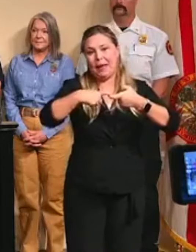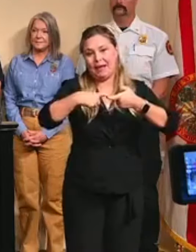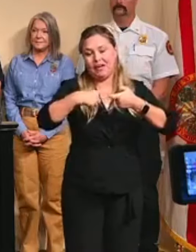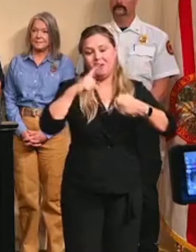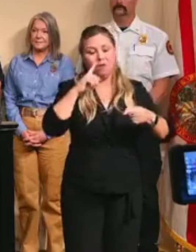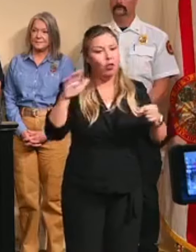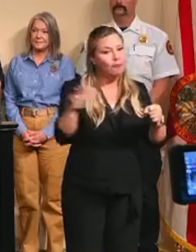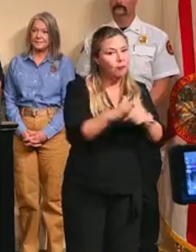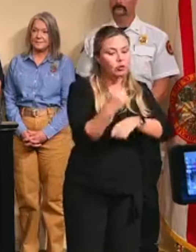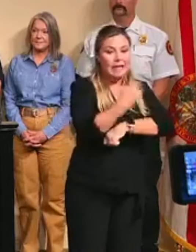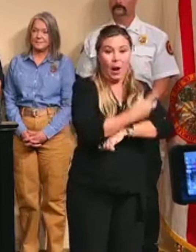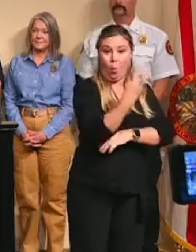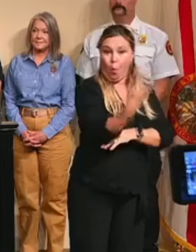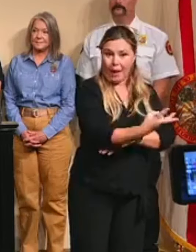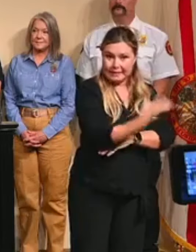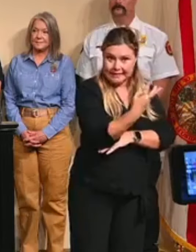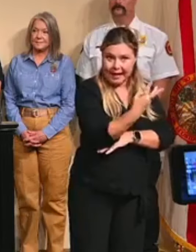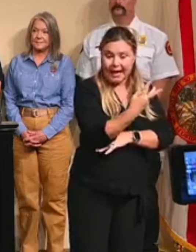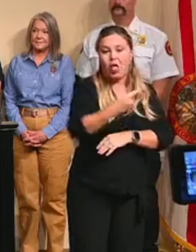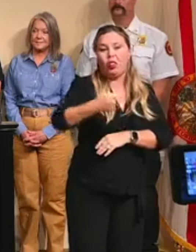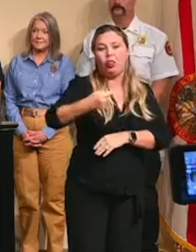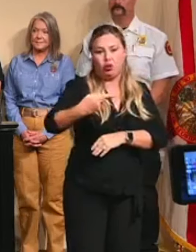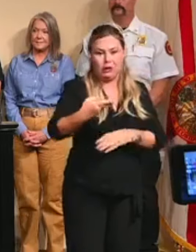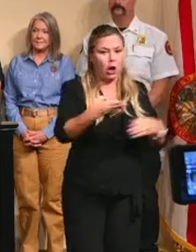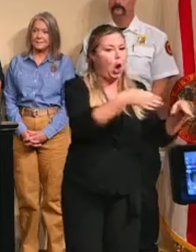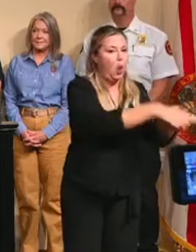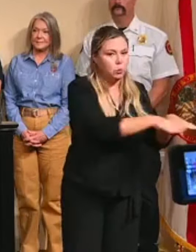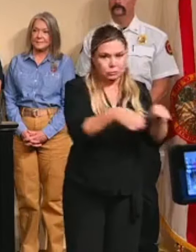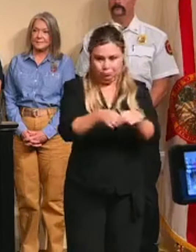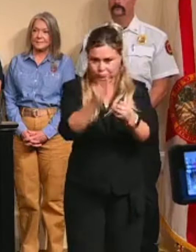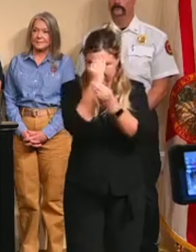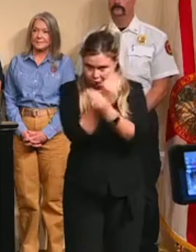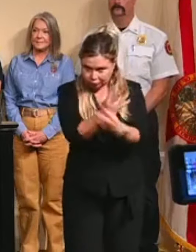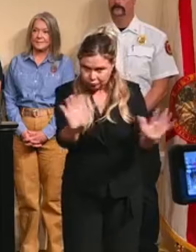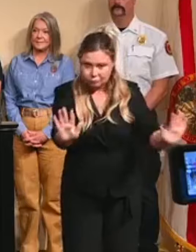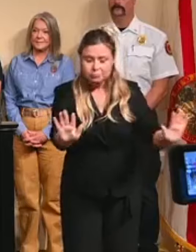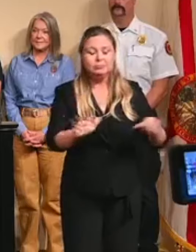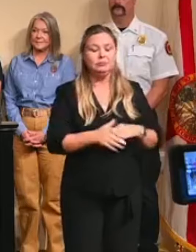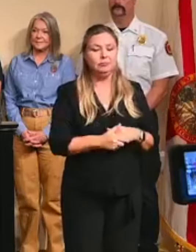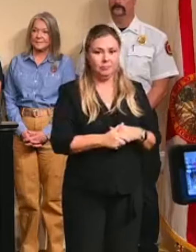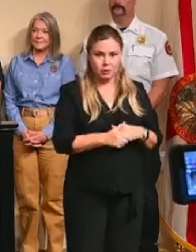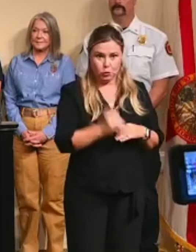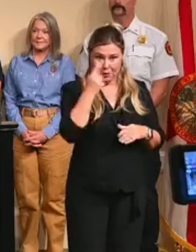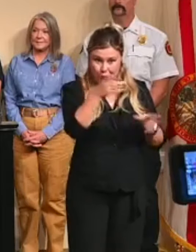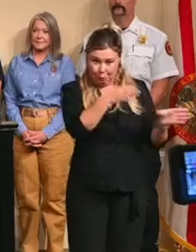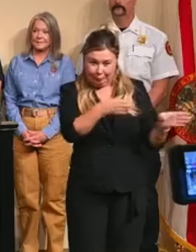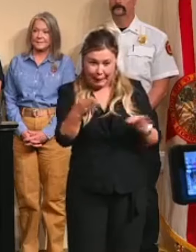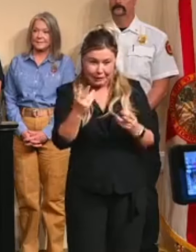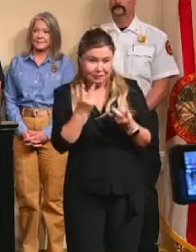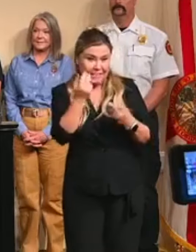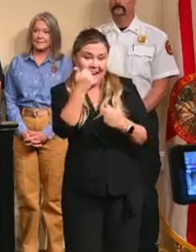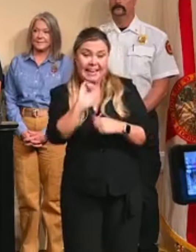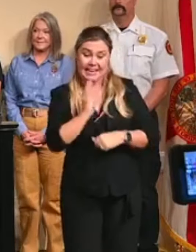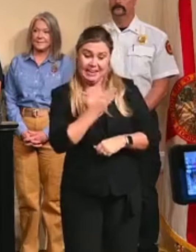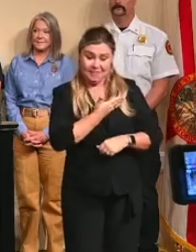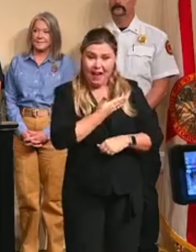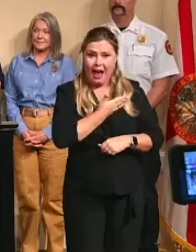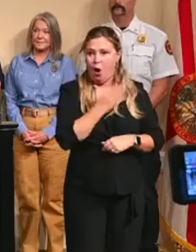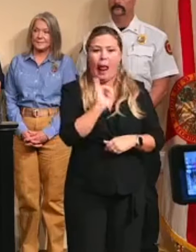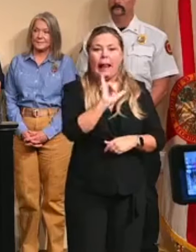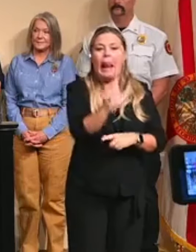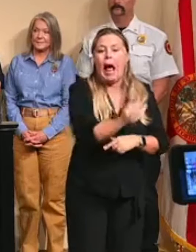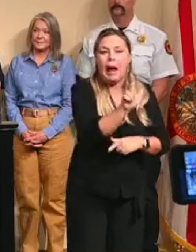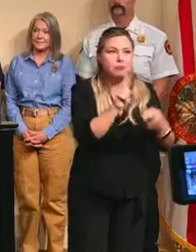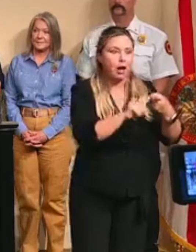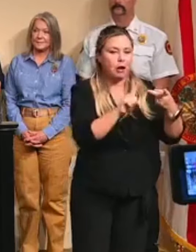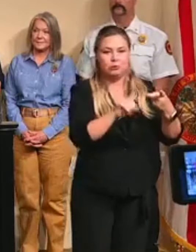for the full day of Wednesday and Thursday. So just to take note of that, if you plan to visit any of our facilities like the